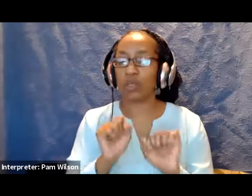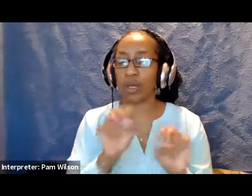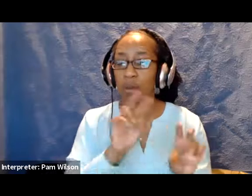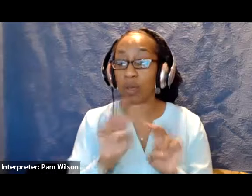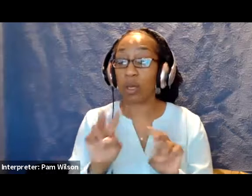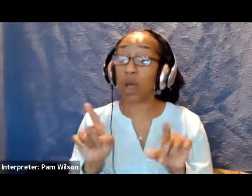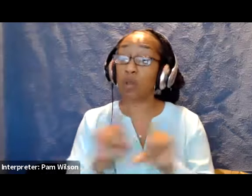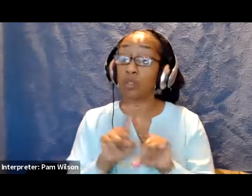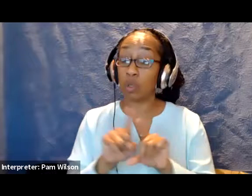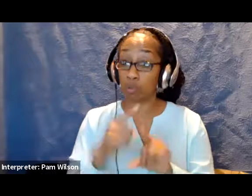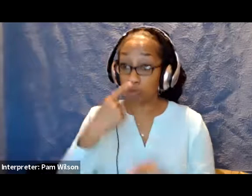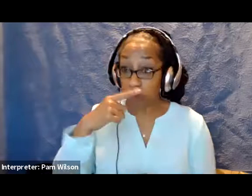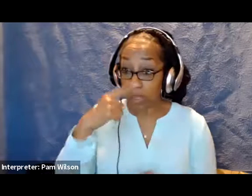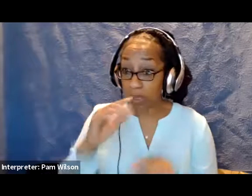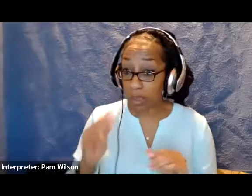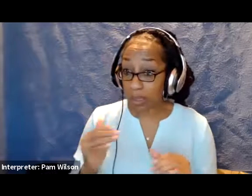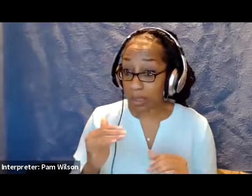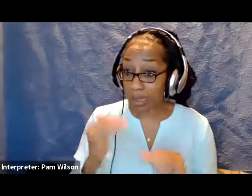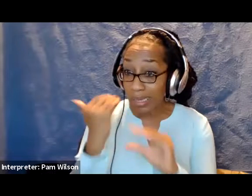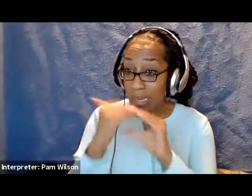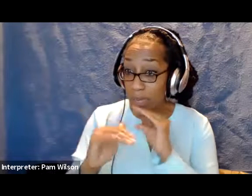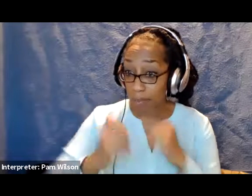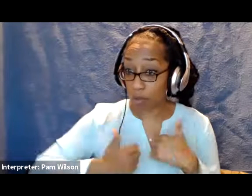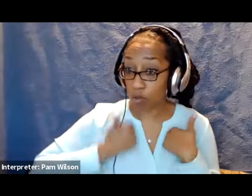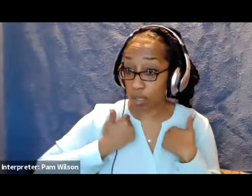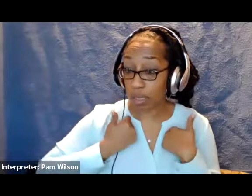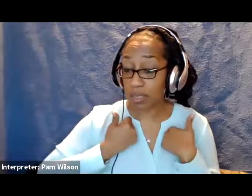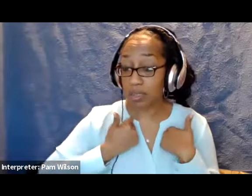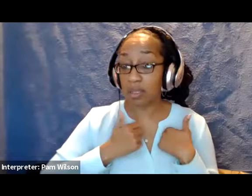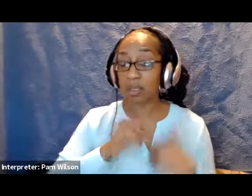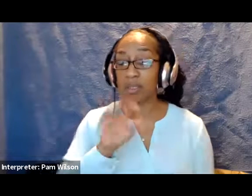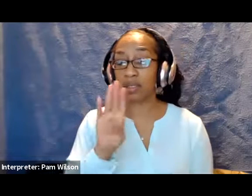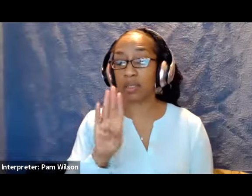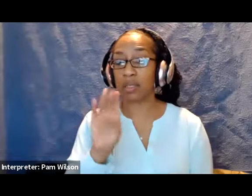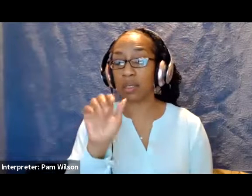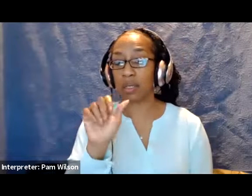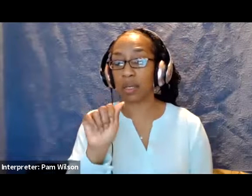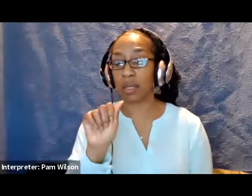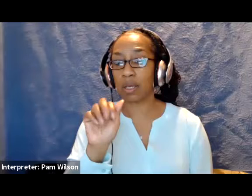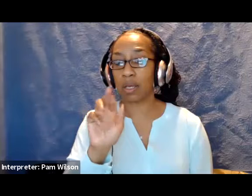address very quickly? Sure. Barbara Schoen, it's